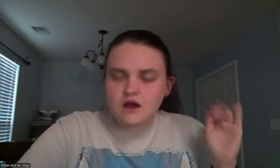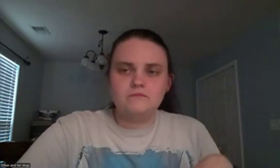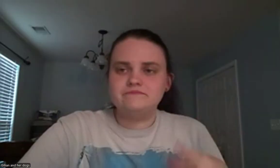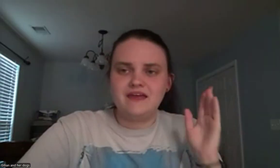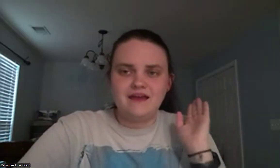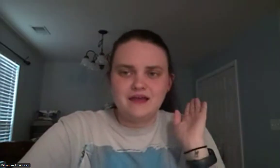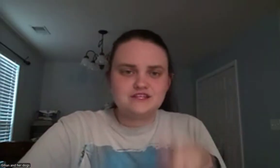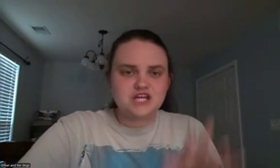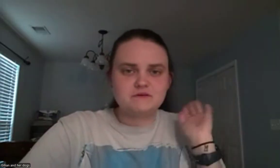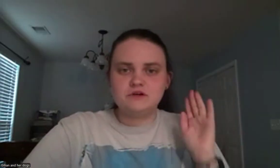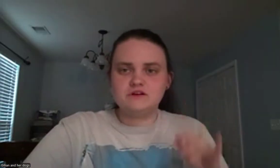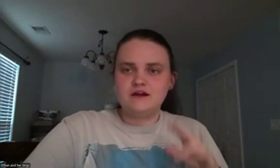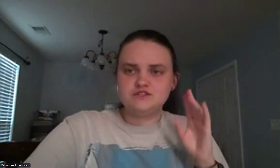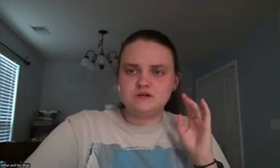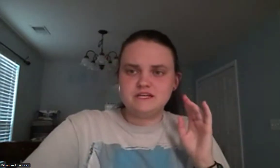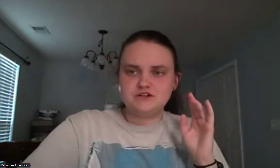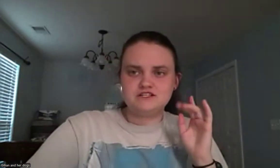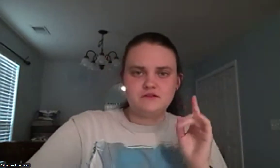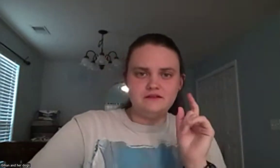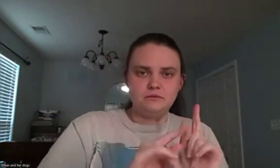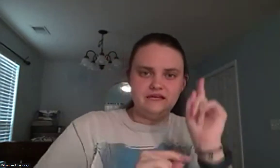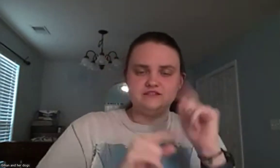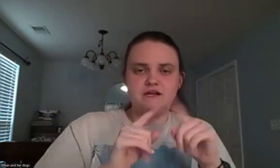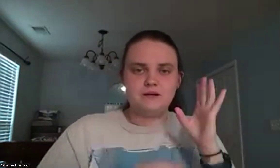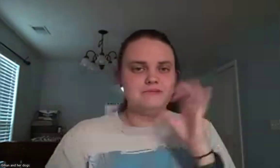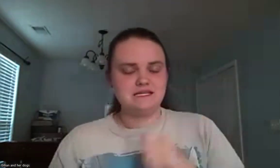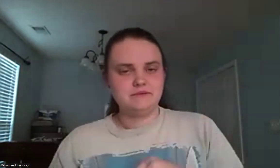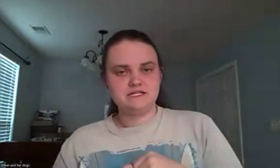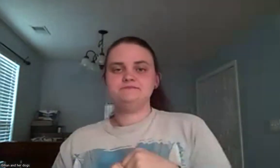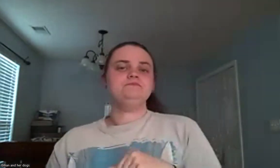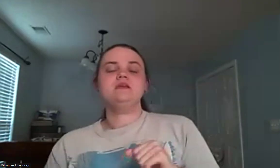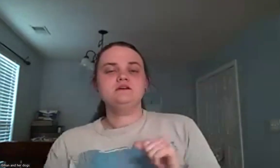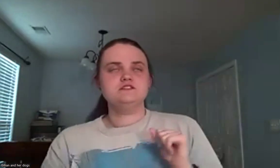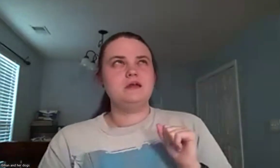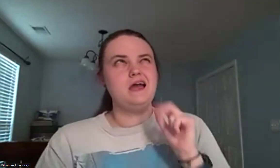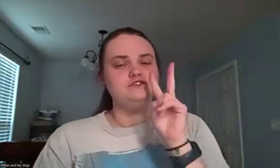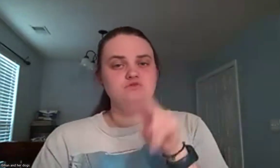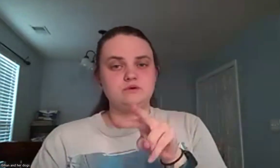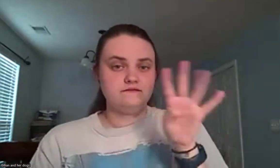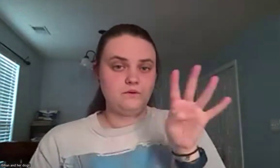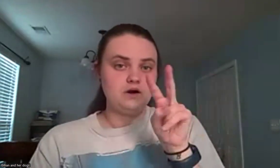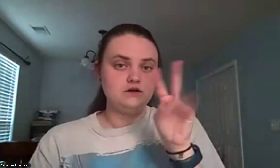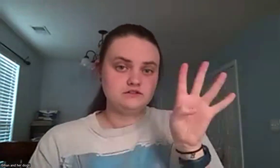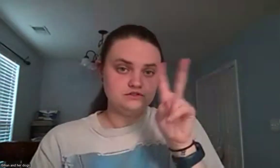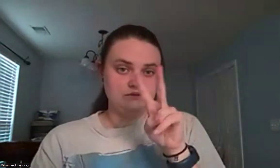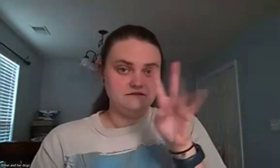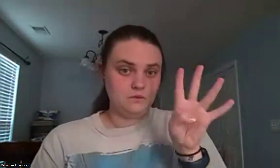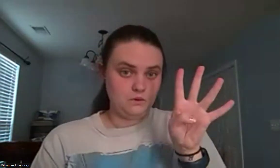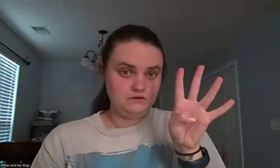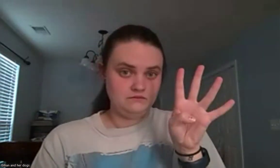Oh, it was the chat from earlier. I just wanted to make sure I saw the little ping, so I didn't want to miss anybody's. So we had 24, 24.